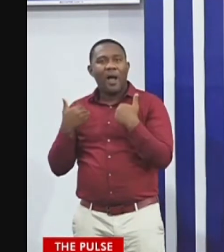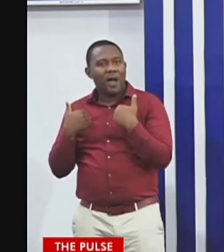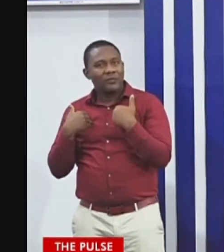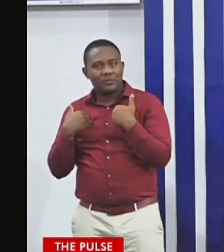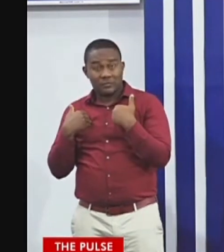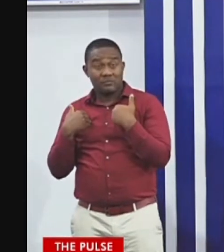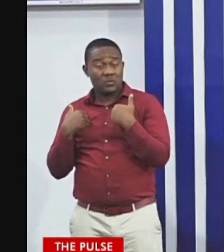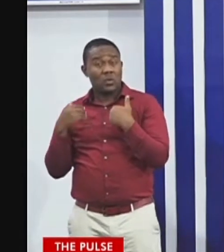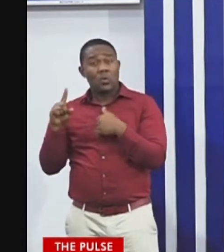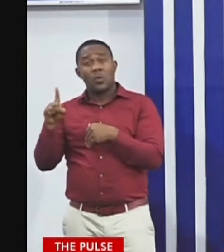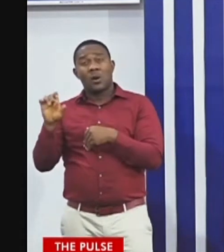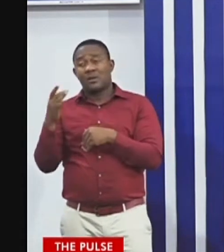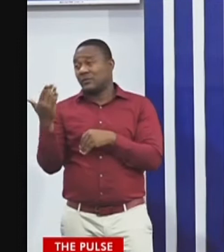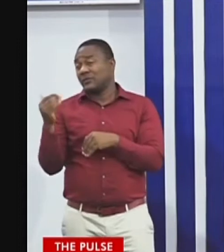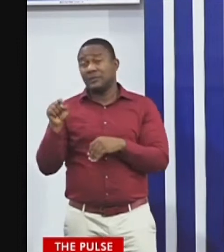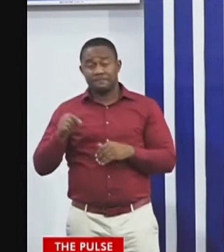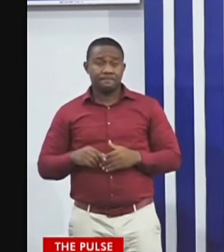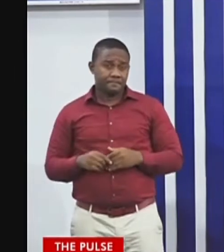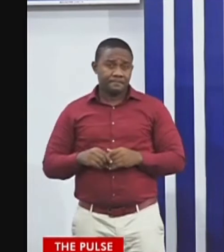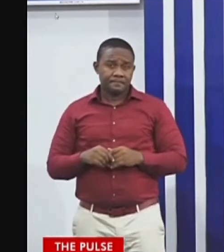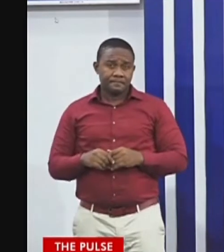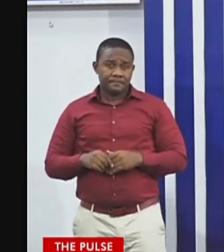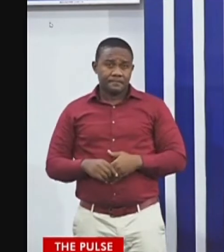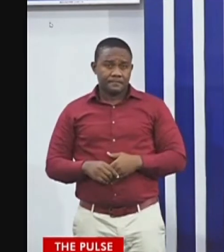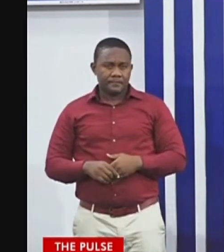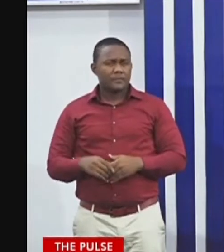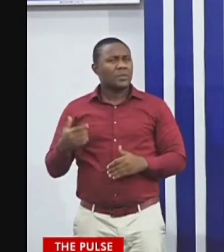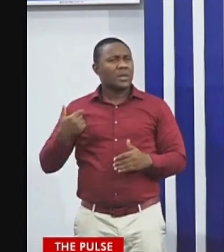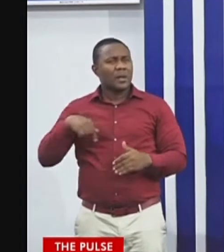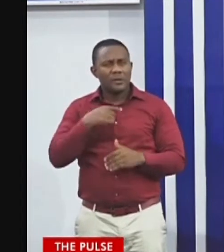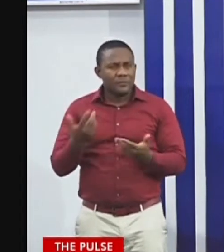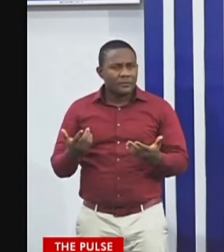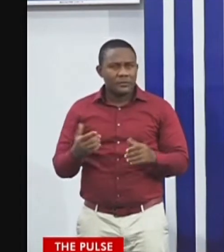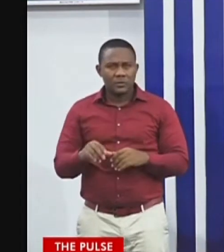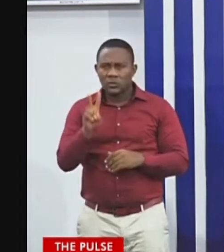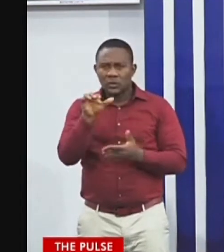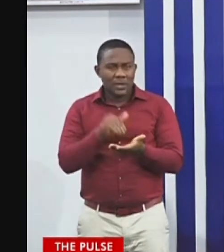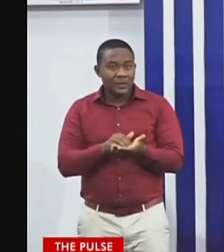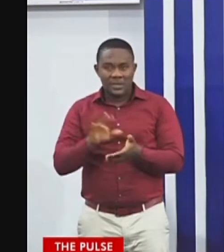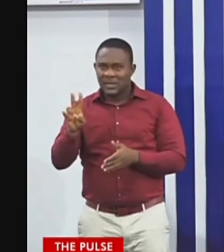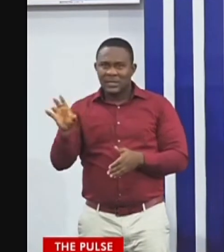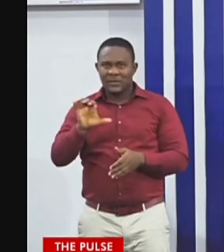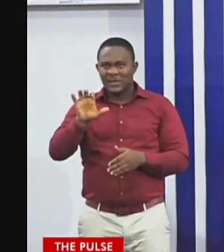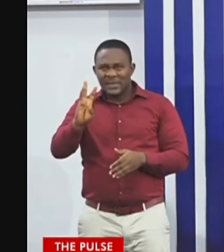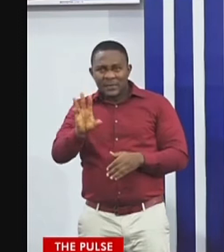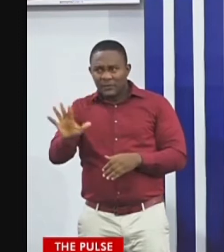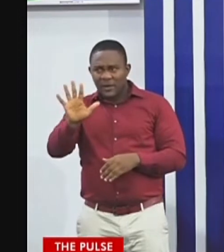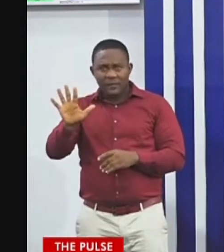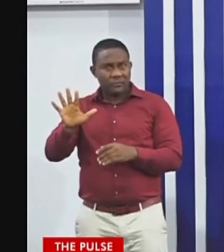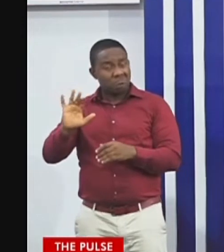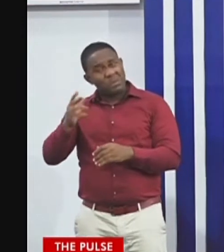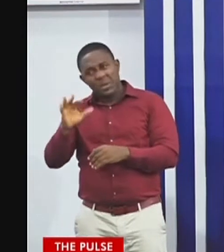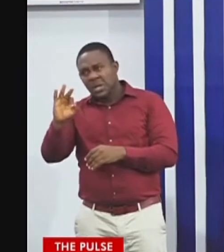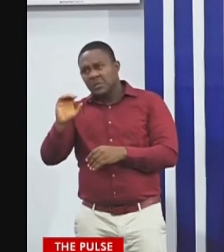For the types of presentation and case management, we have about 2,765, accounting for about 90% of